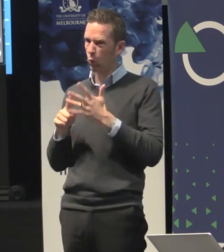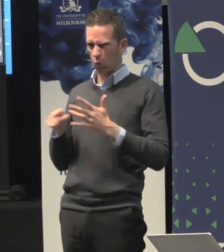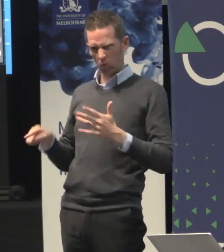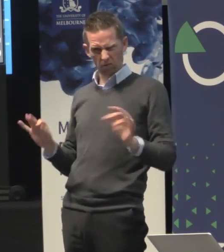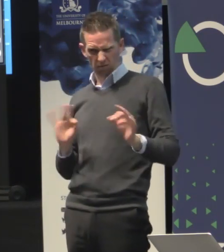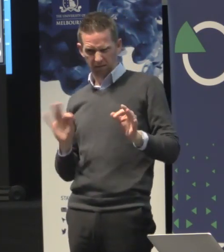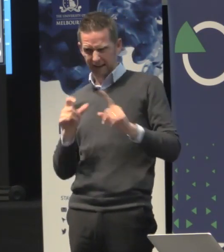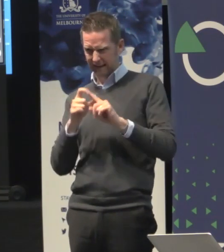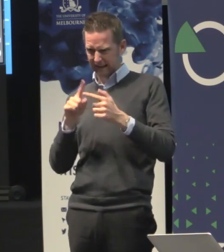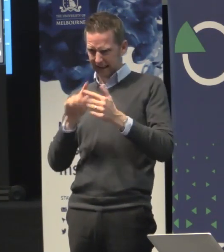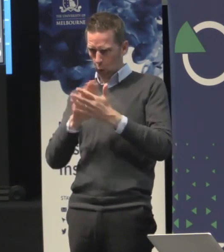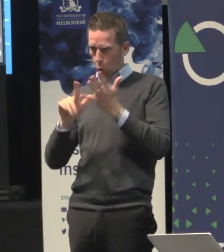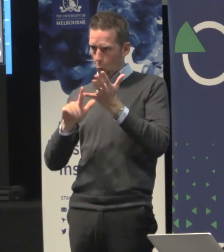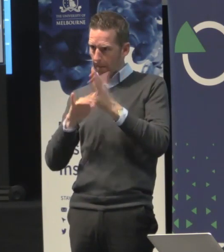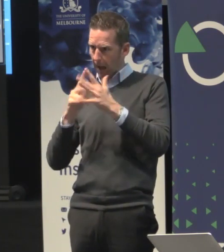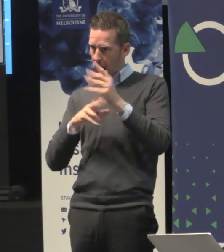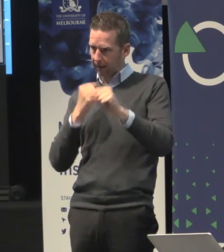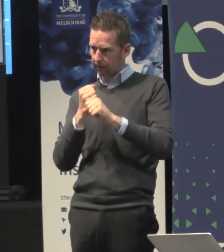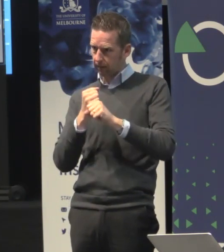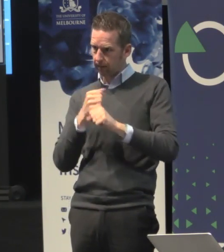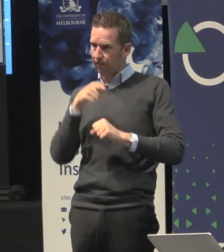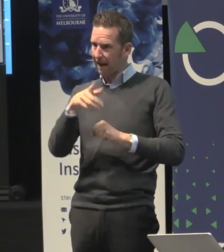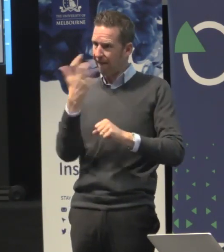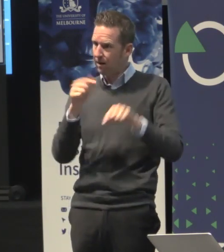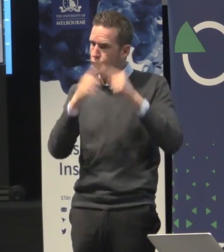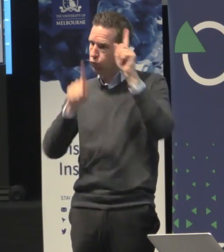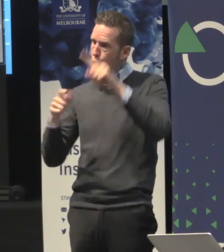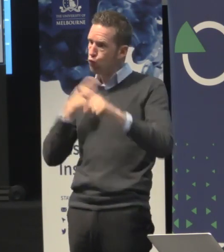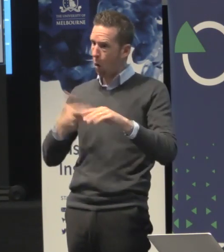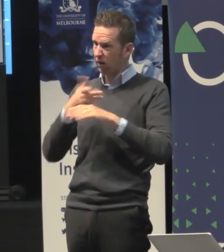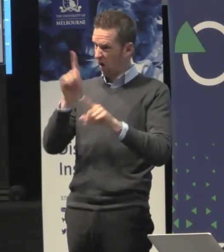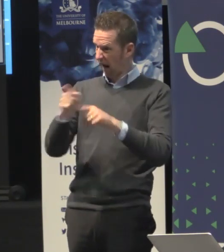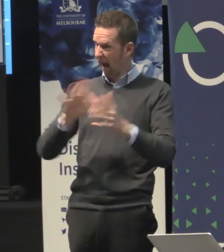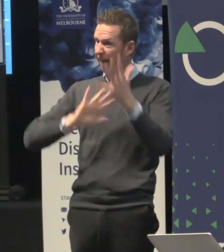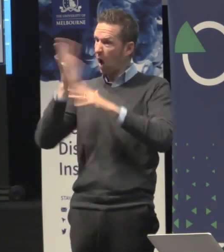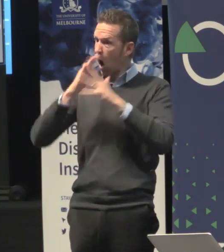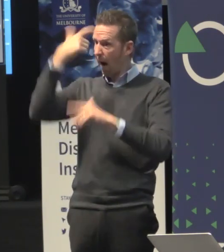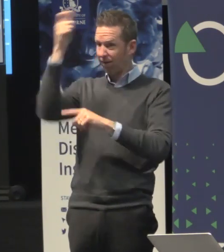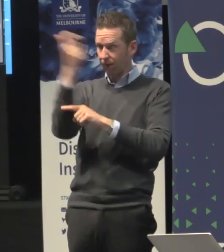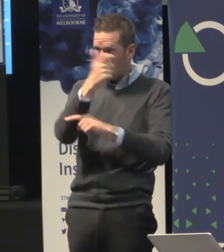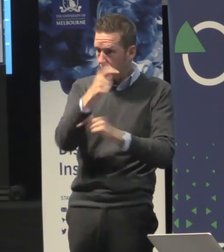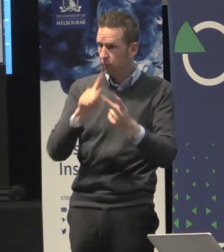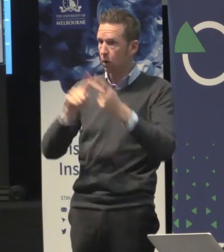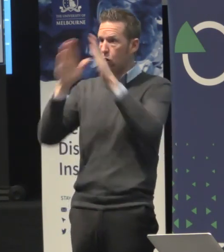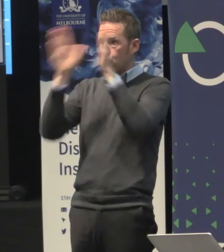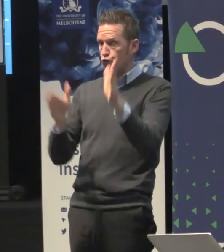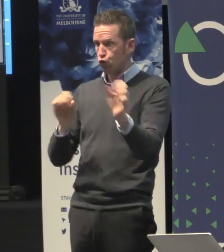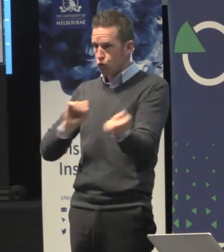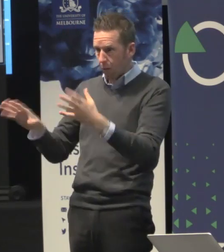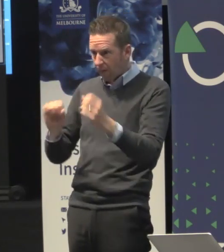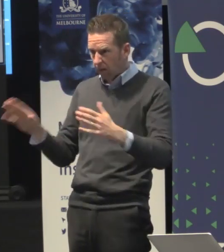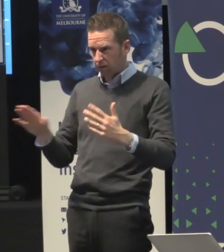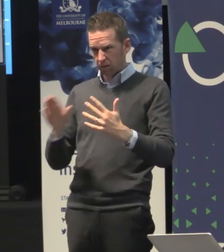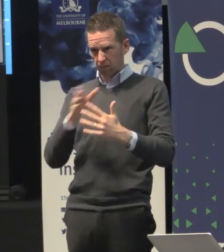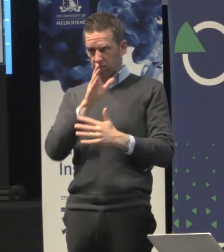There are all sorts of roles in our society, such as firefighters, removalists,